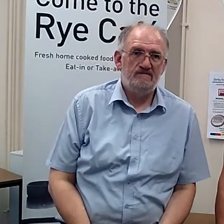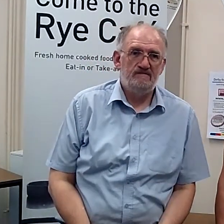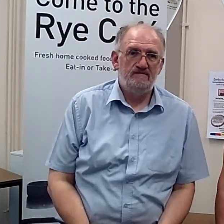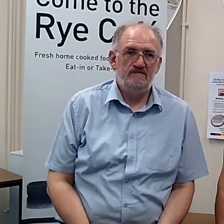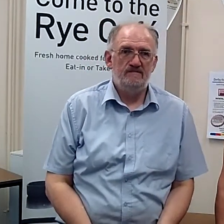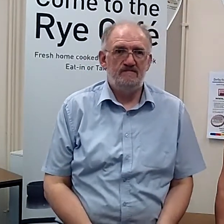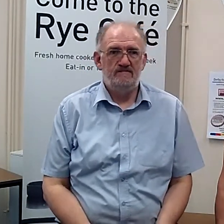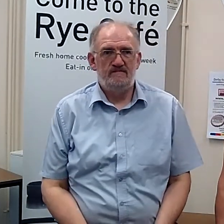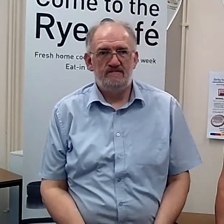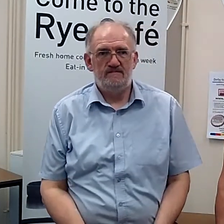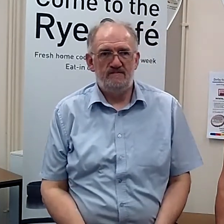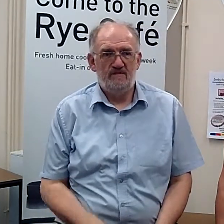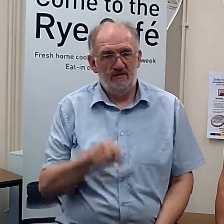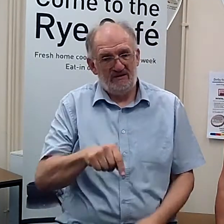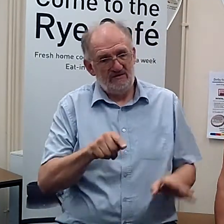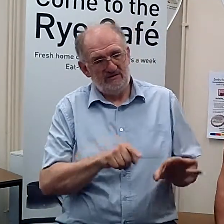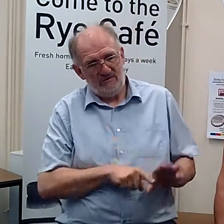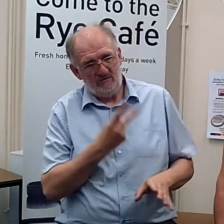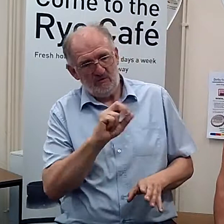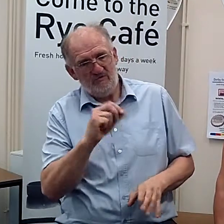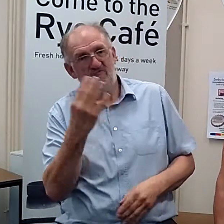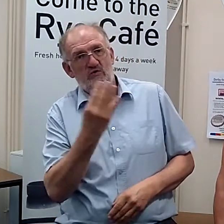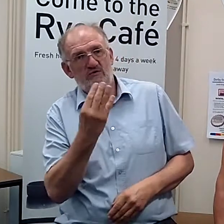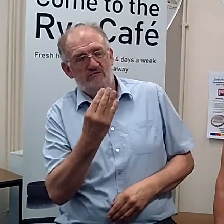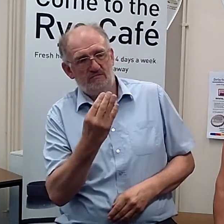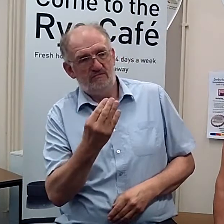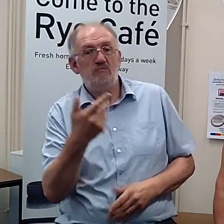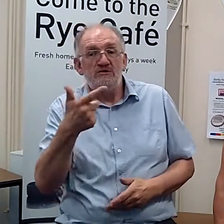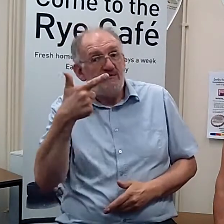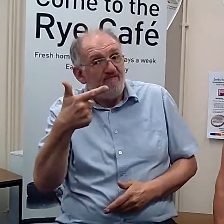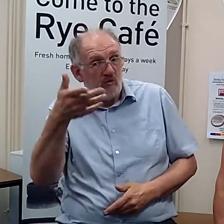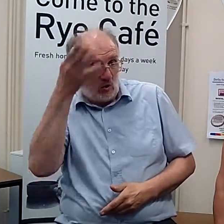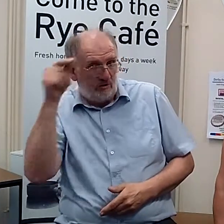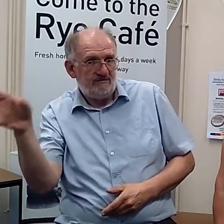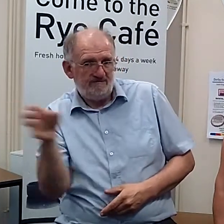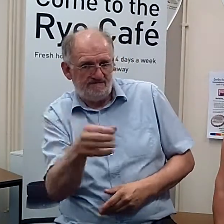jobs. This year, in 2014, 7 learners took part in the scheme.